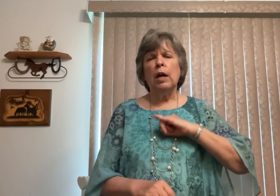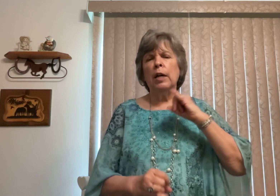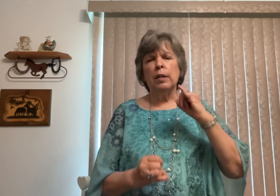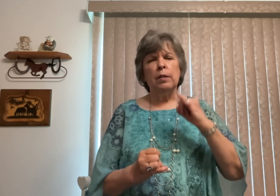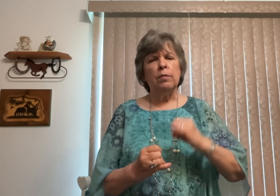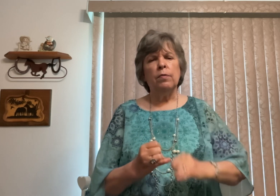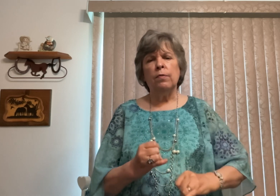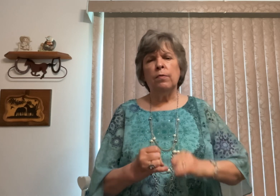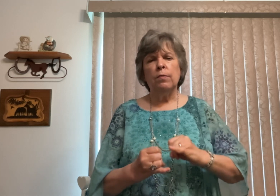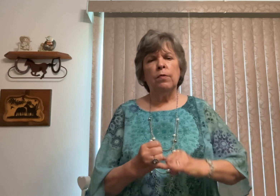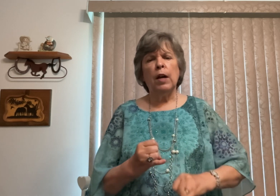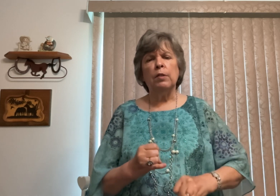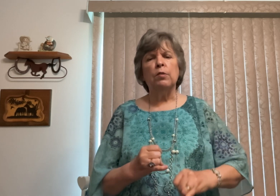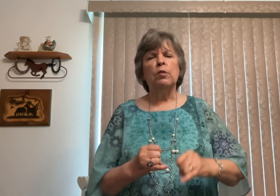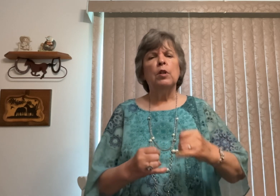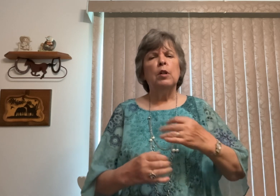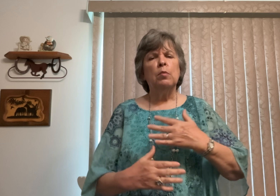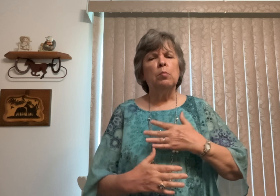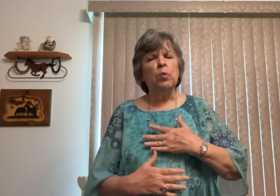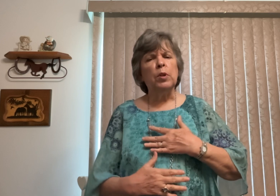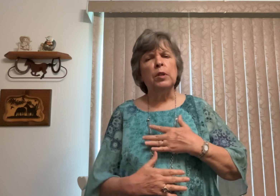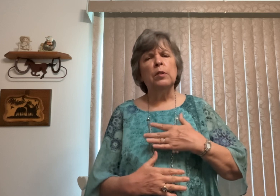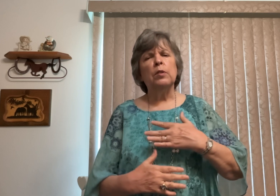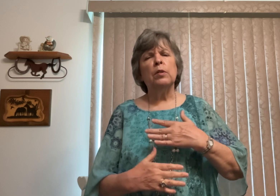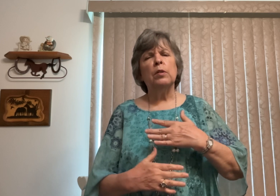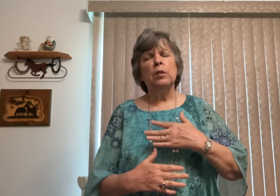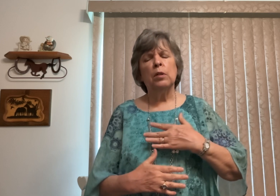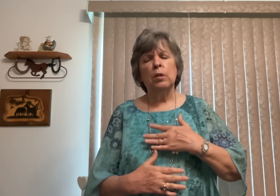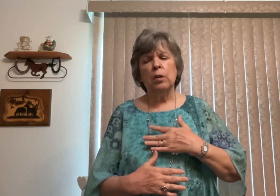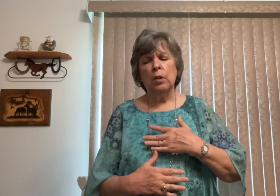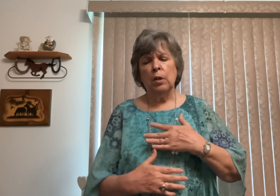I final breathe.